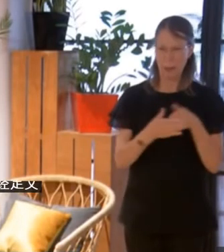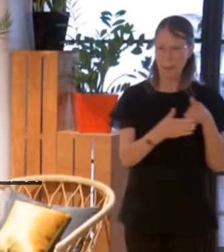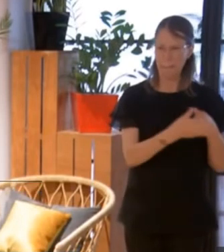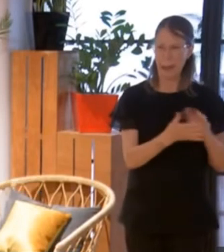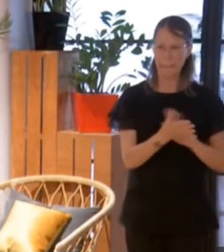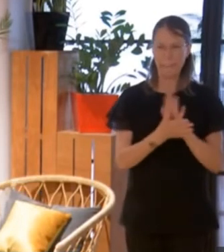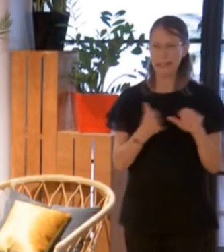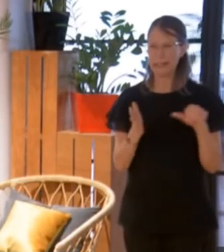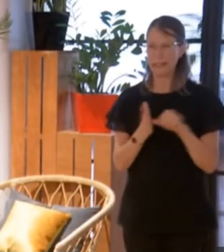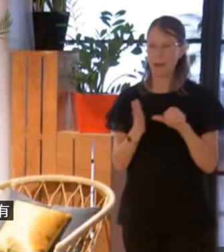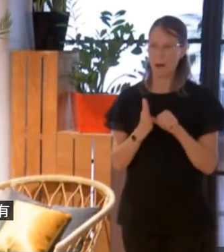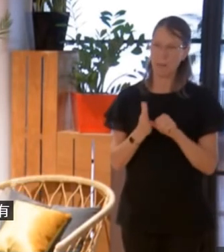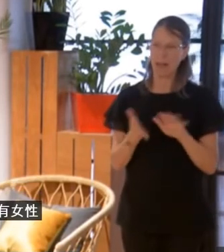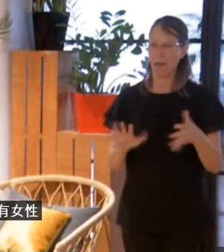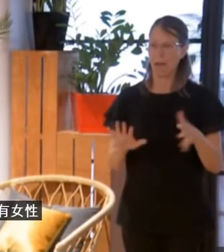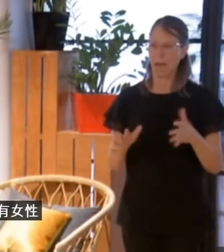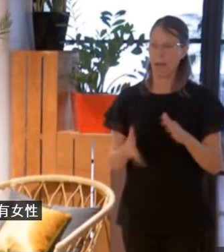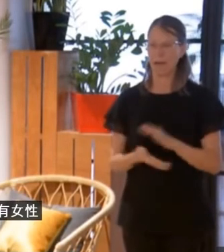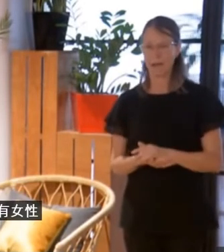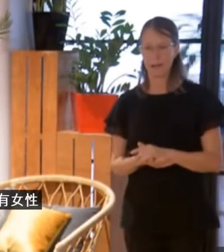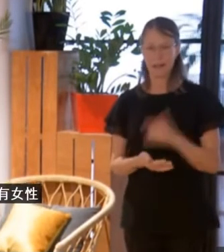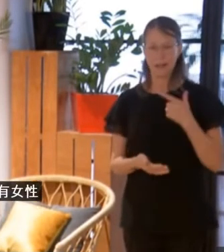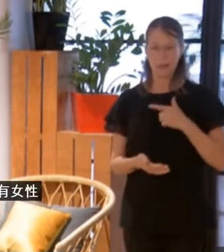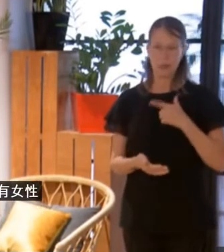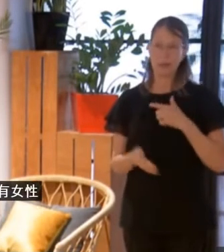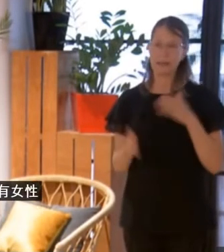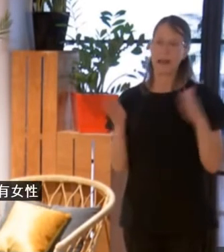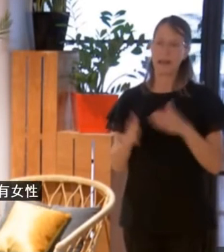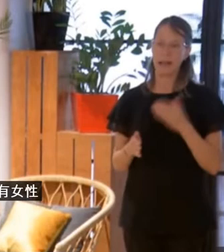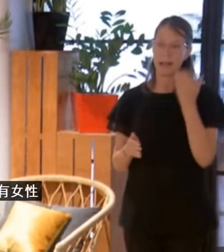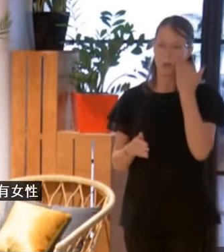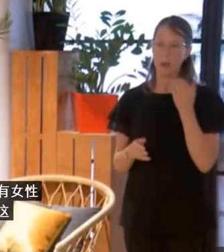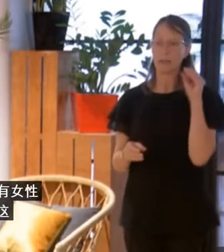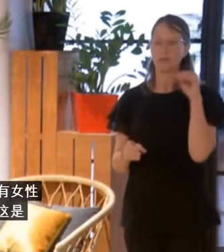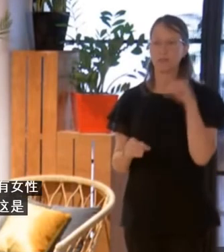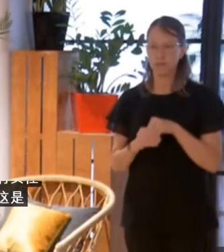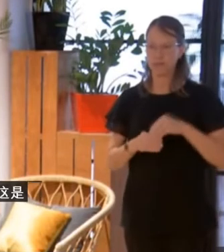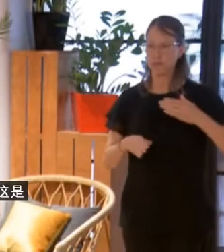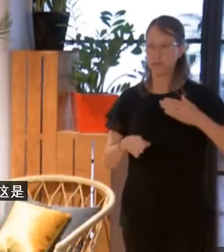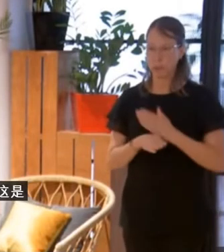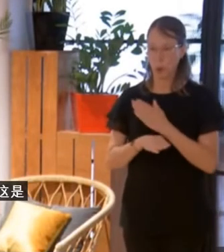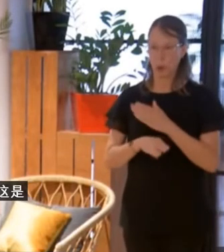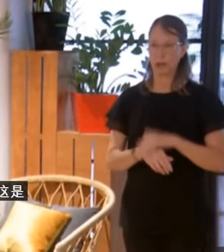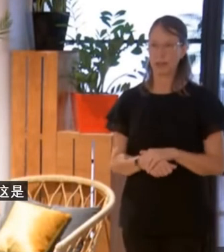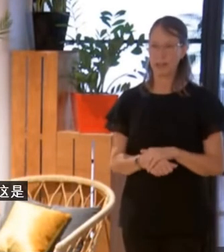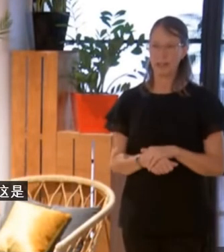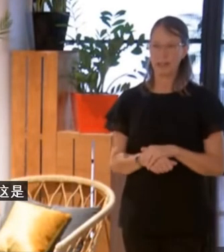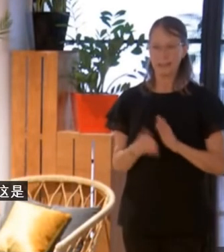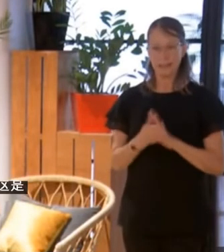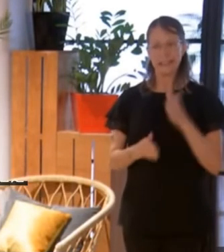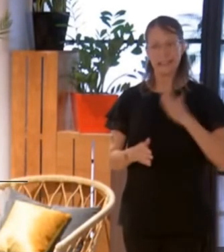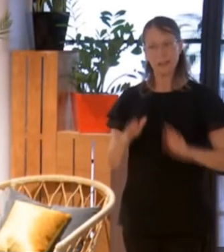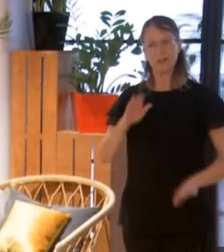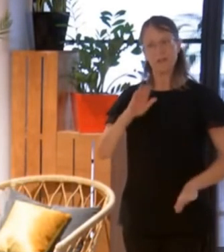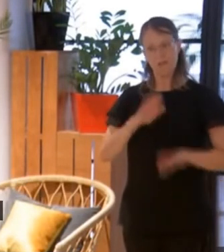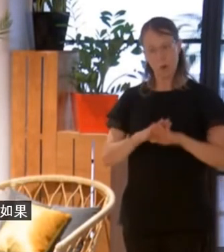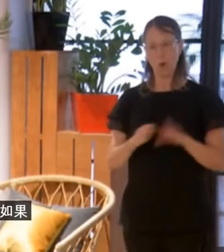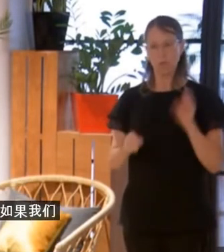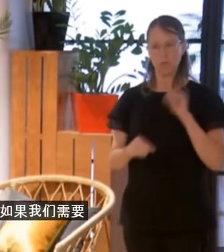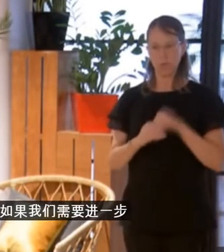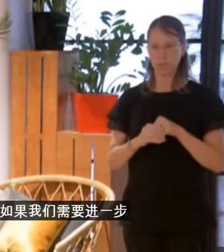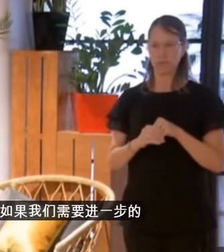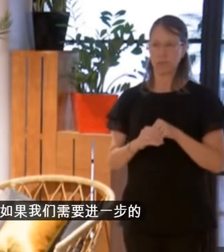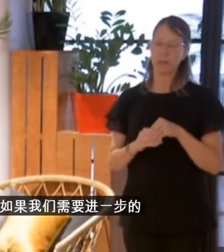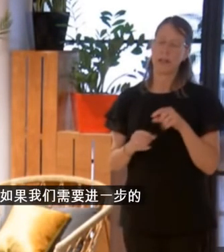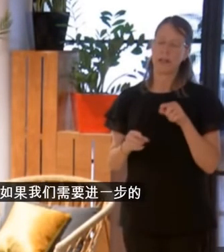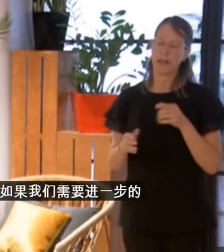economies to work properly because of the absence of women fulfilling their greatest power, which is our full contribution to our economy and our society.